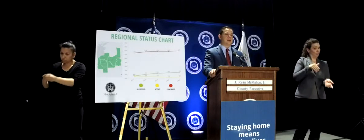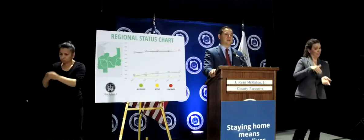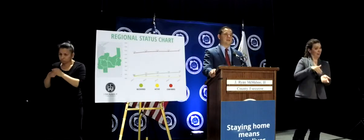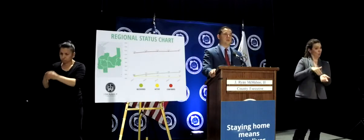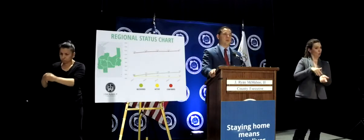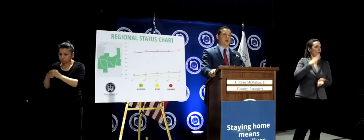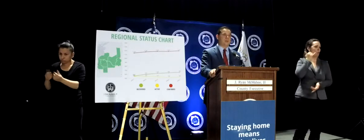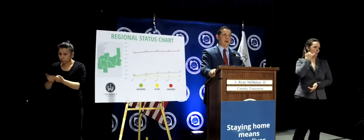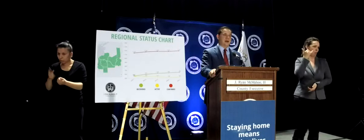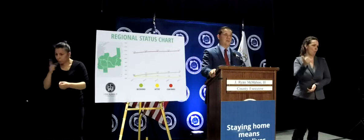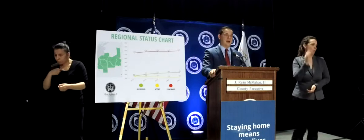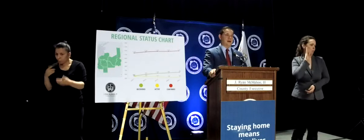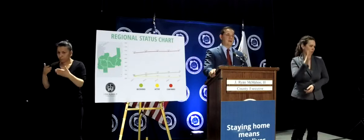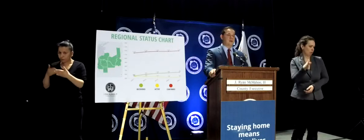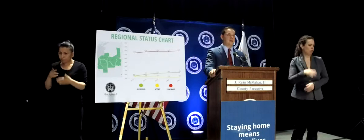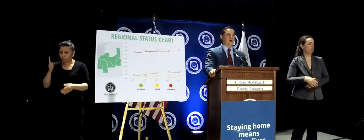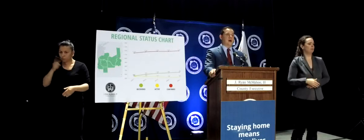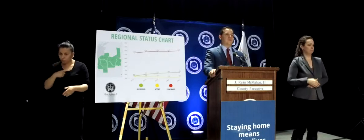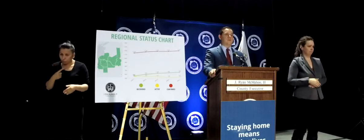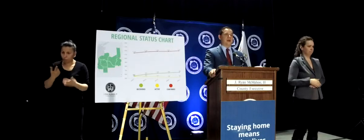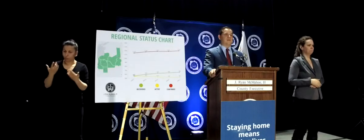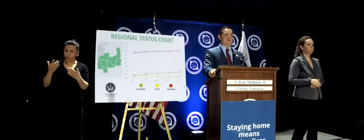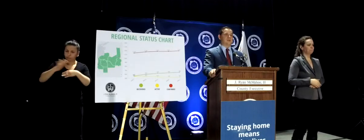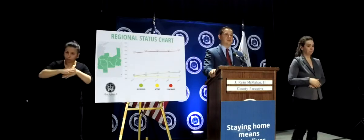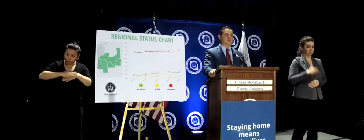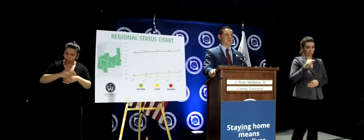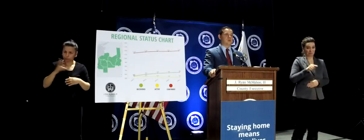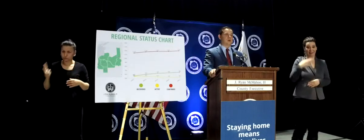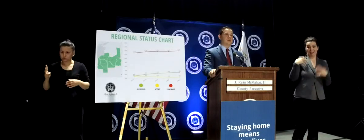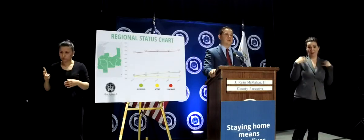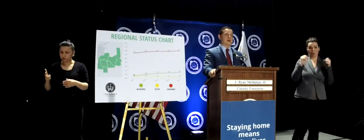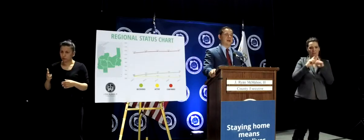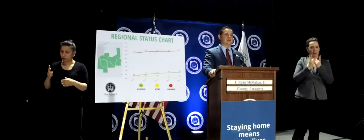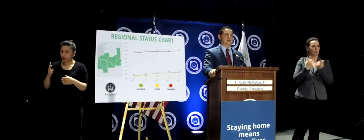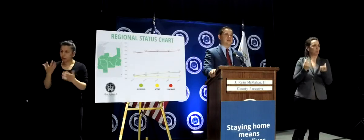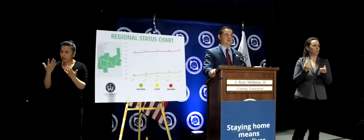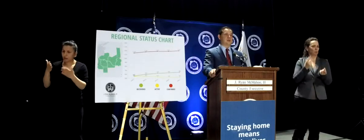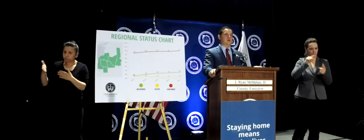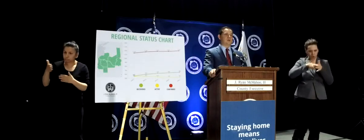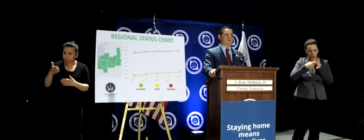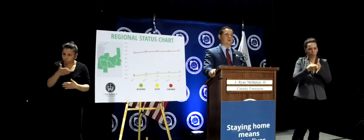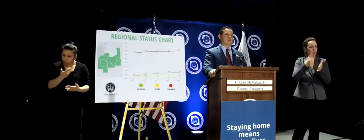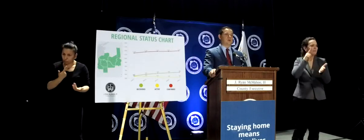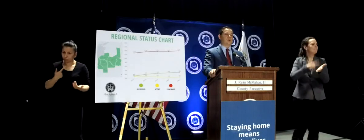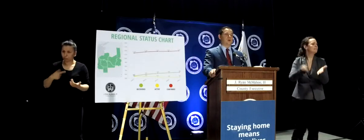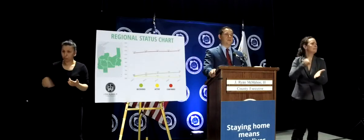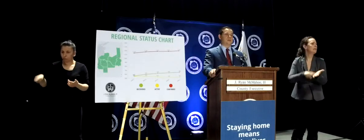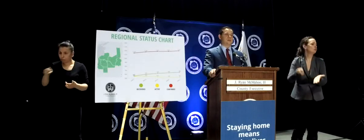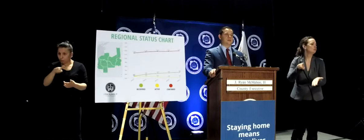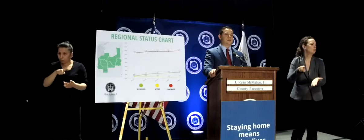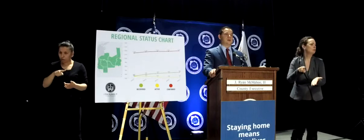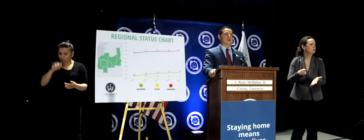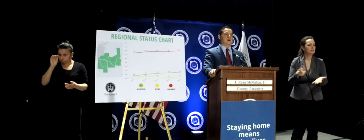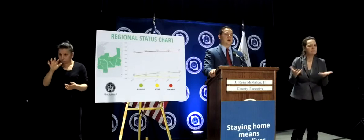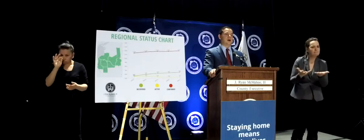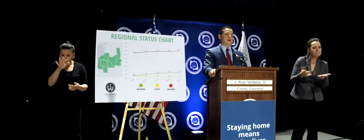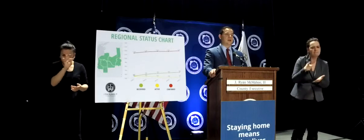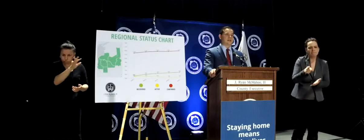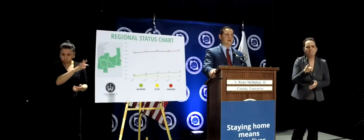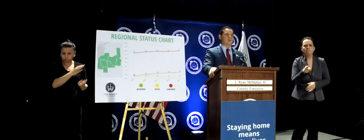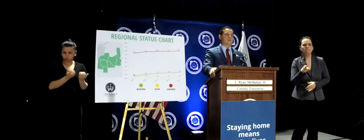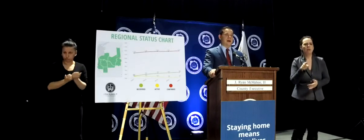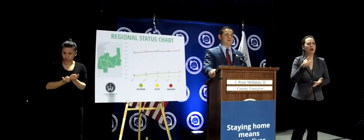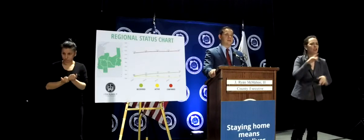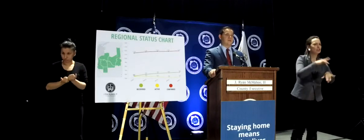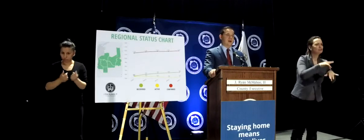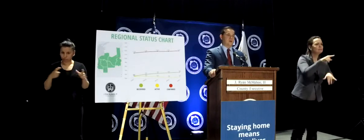direct contacts that you may or may not have had. From that investigation, we go to the direct contacts, we determine quarantines, and